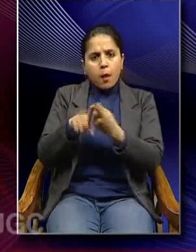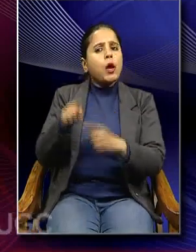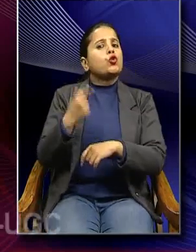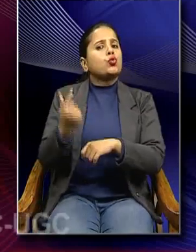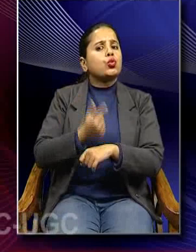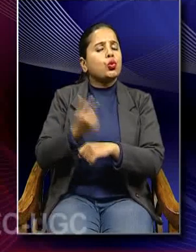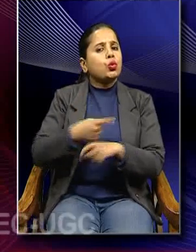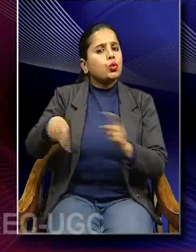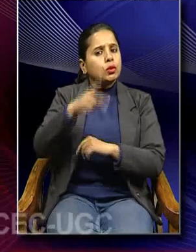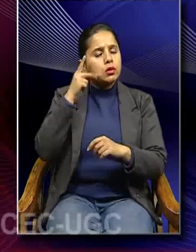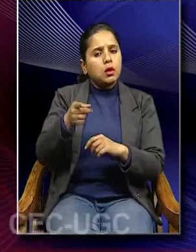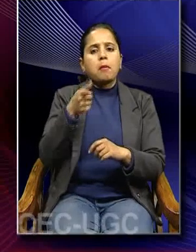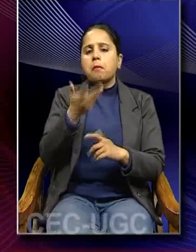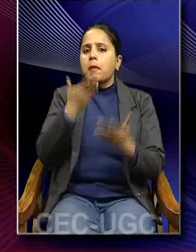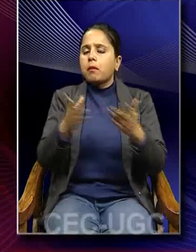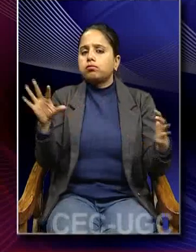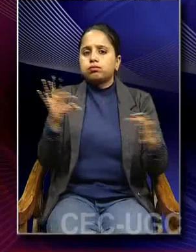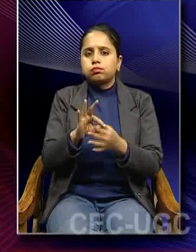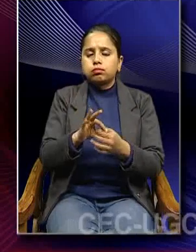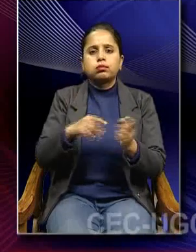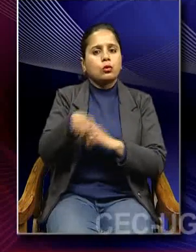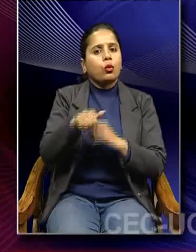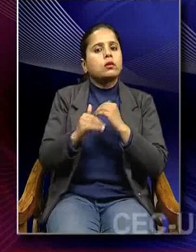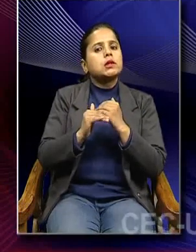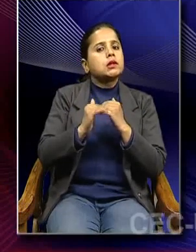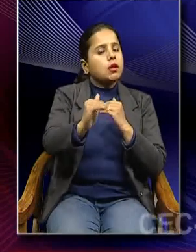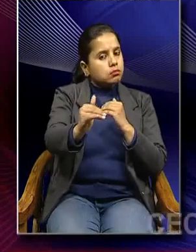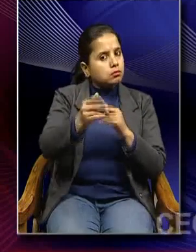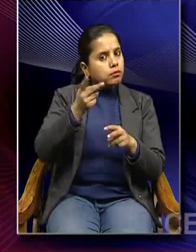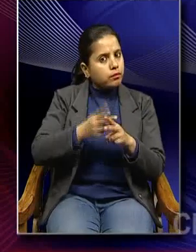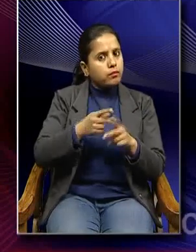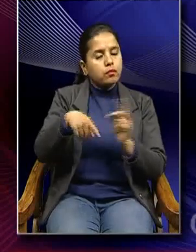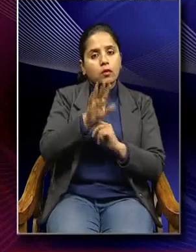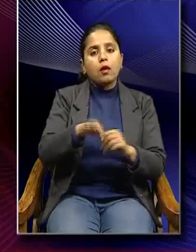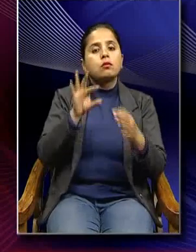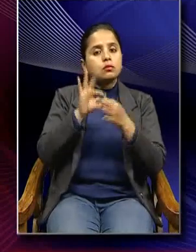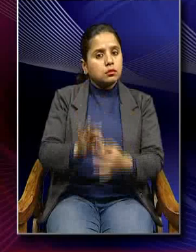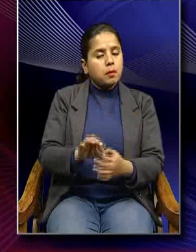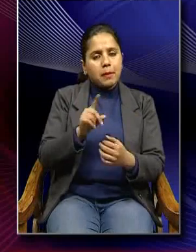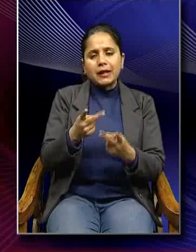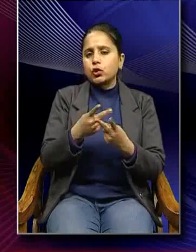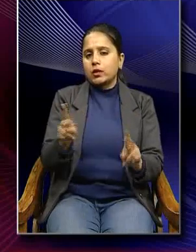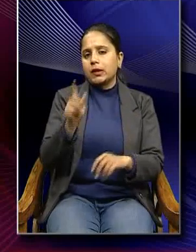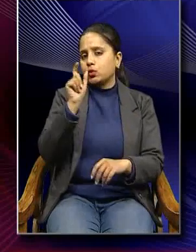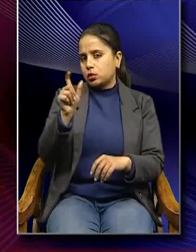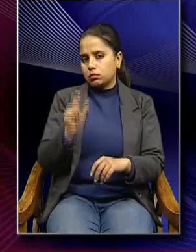in the conjunction with the sustainability, and they are related but in different